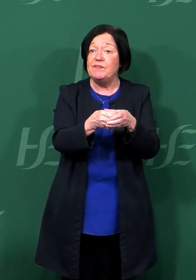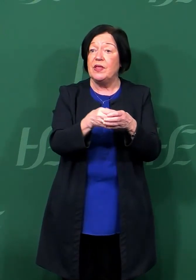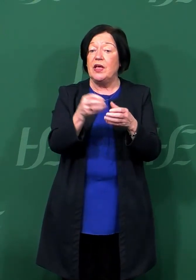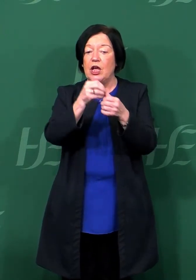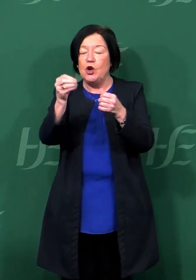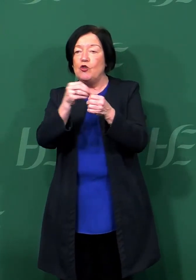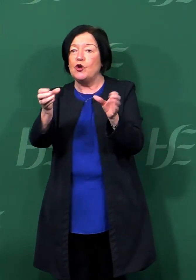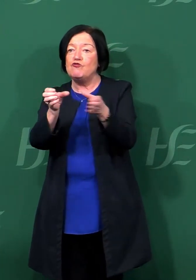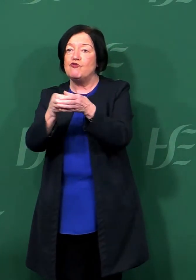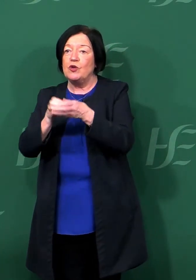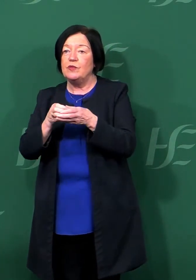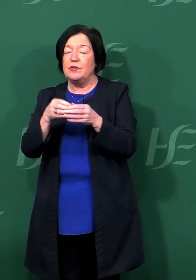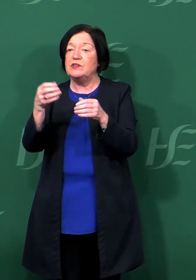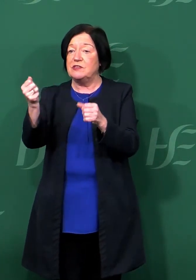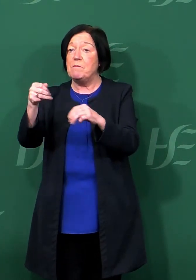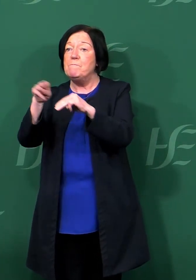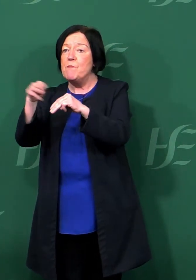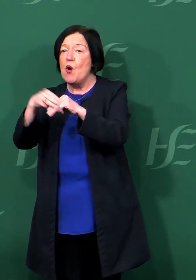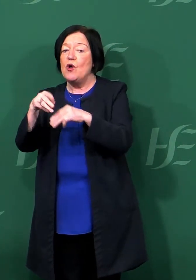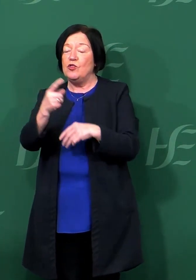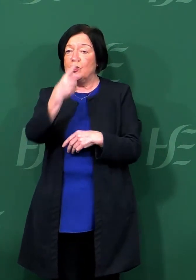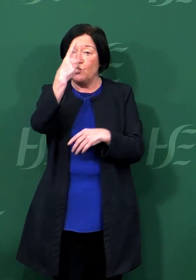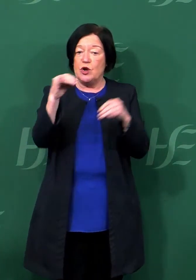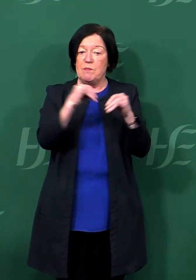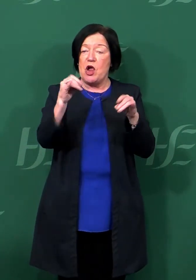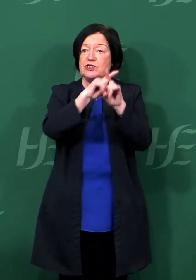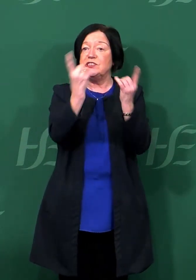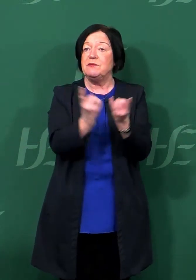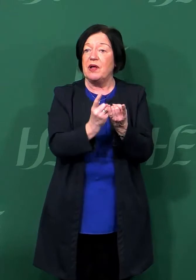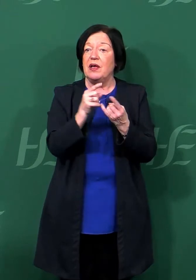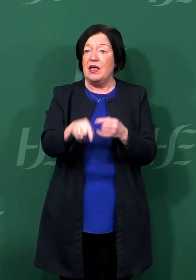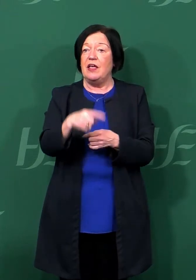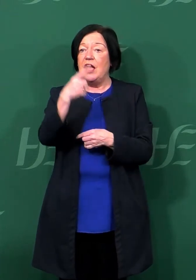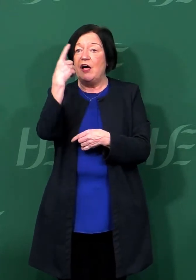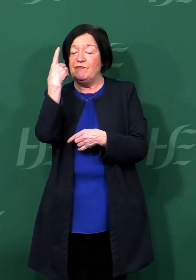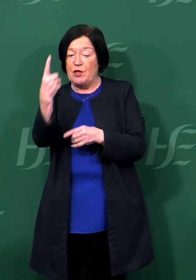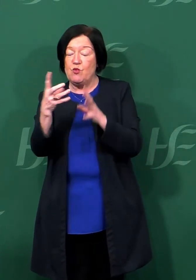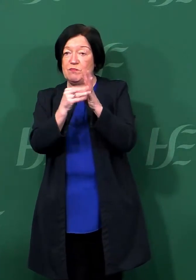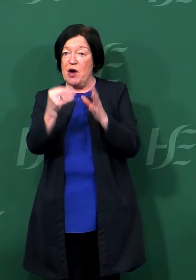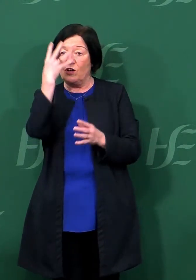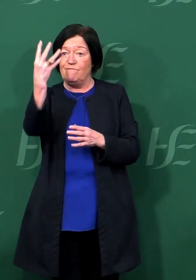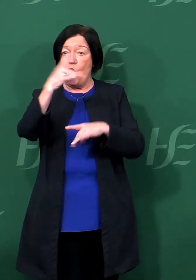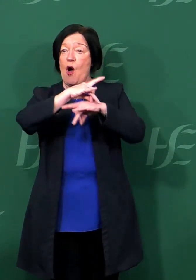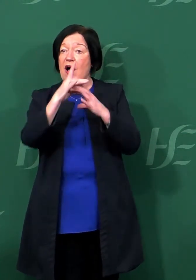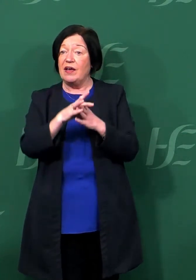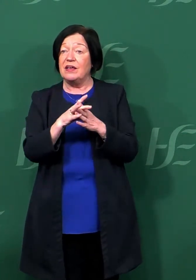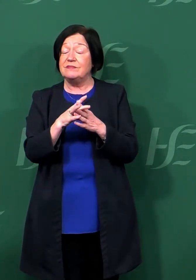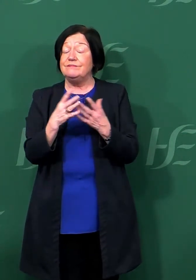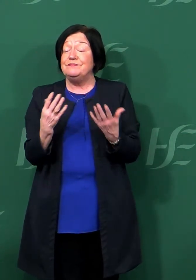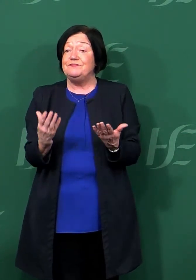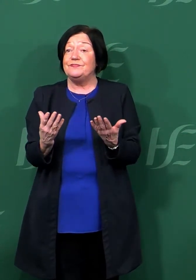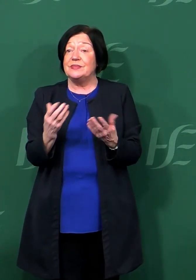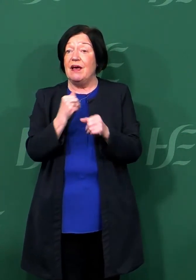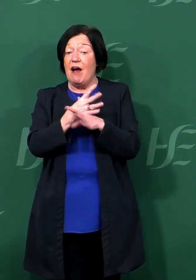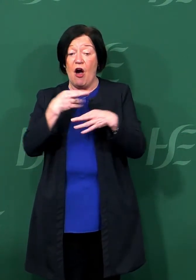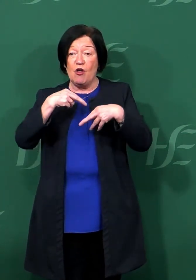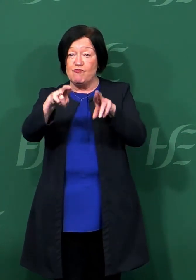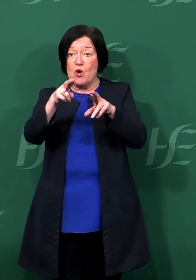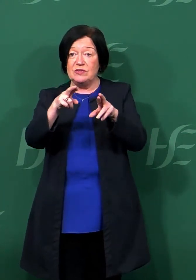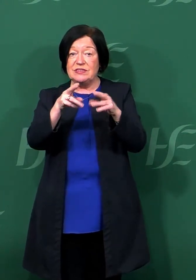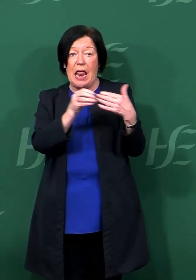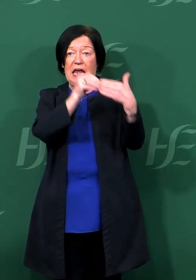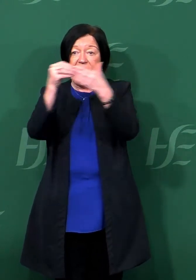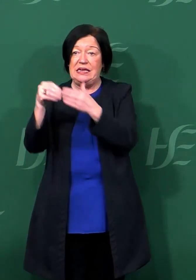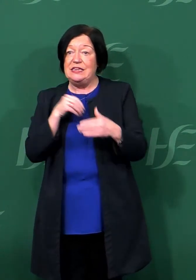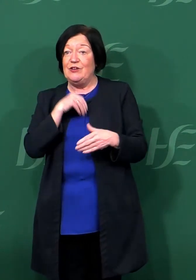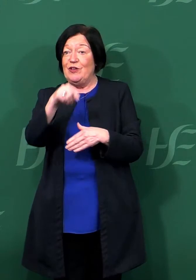other groups, there's more. So they have one emergency department and they have one Model 4 hospital. And the reality is all roads lead into the Model 4